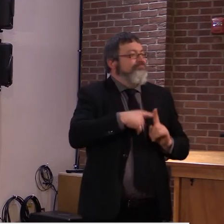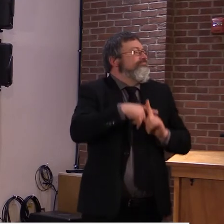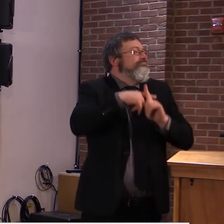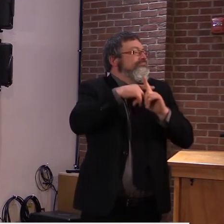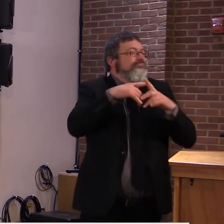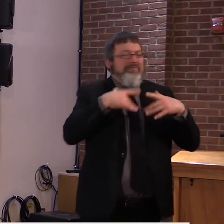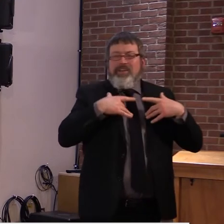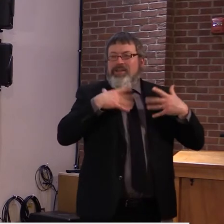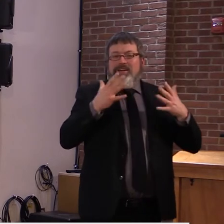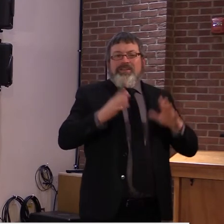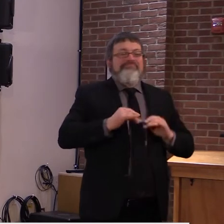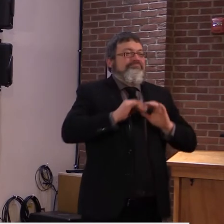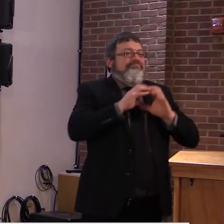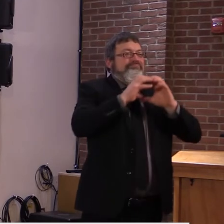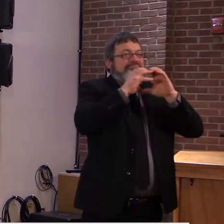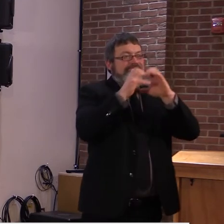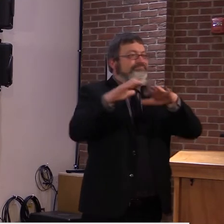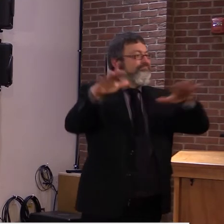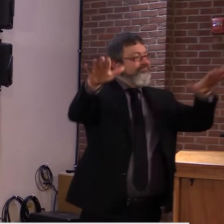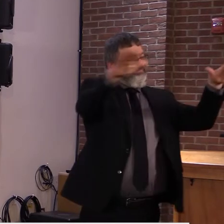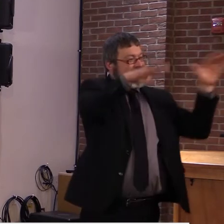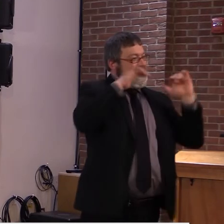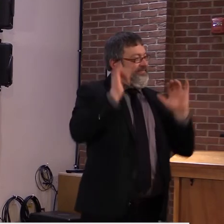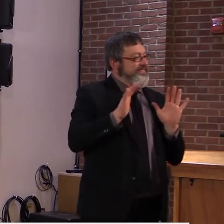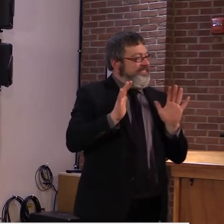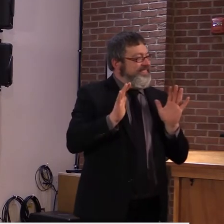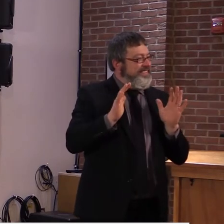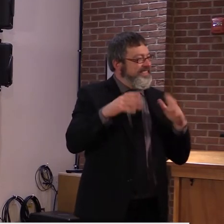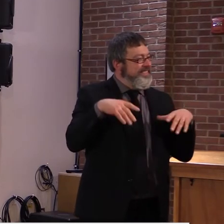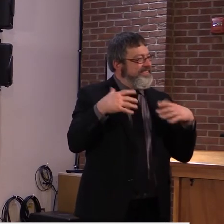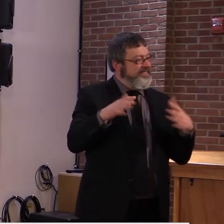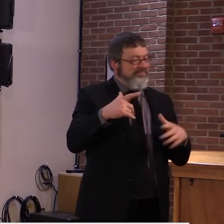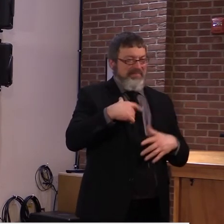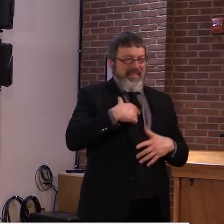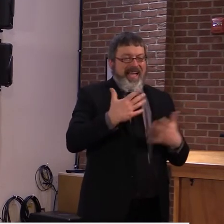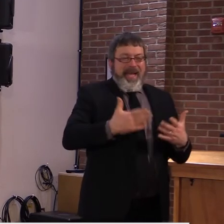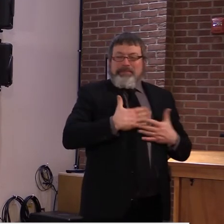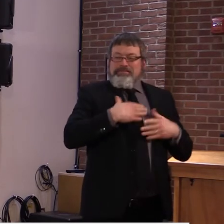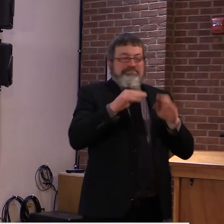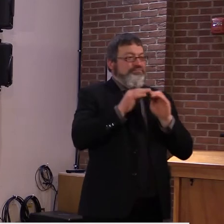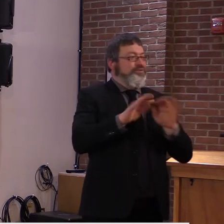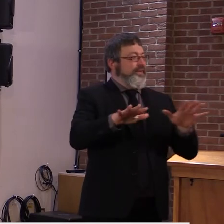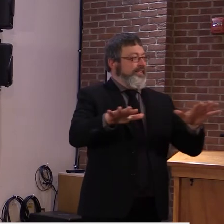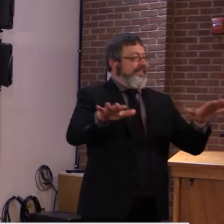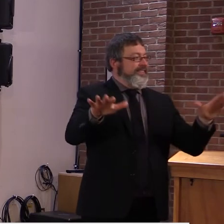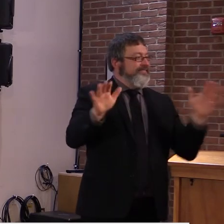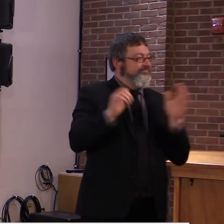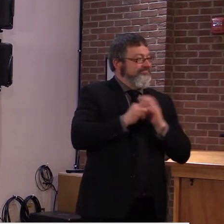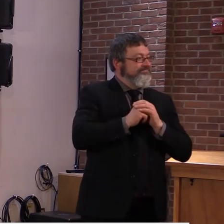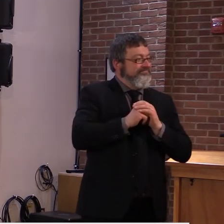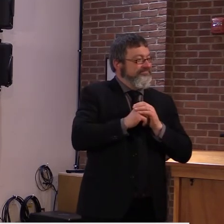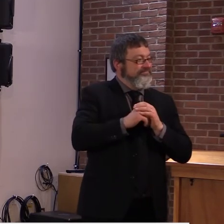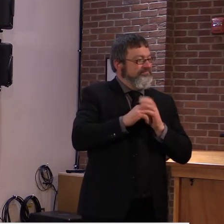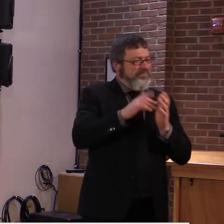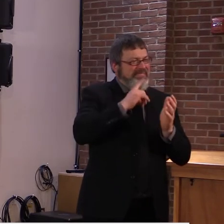forth. Trying to just bring just a little bit of happiness into someone's life, and sometimes all that is